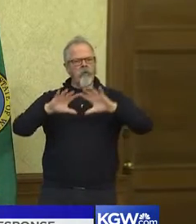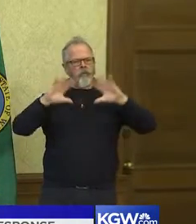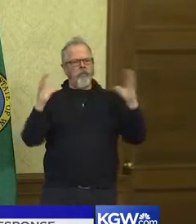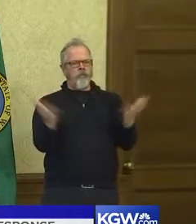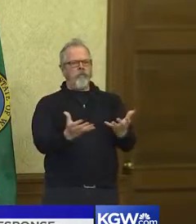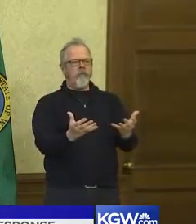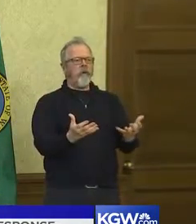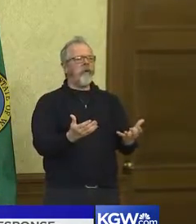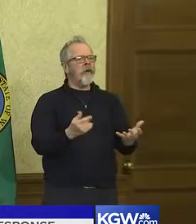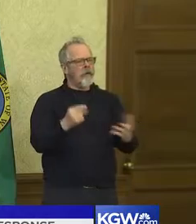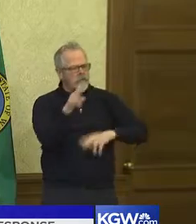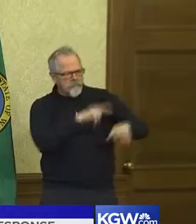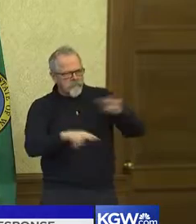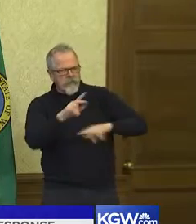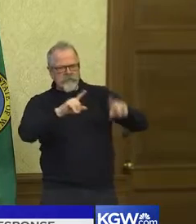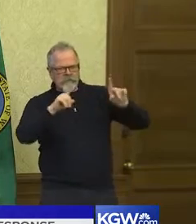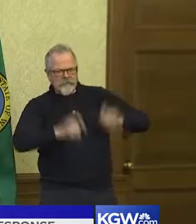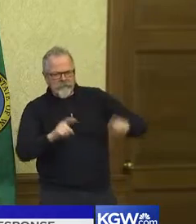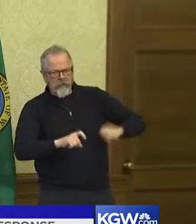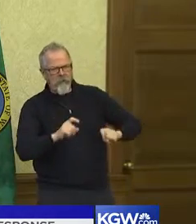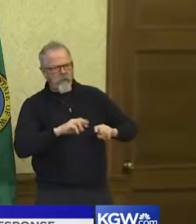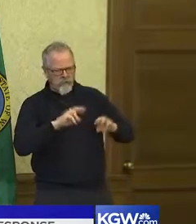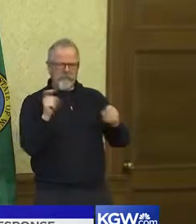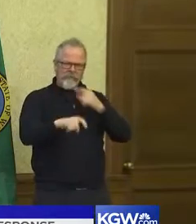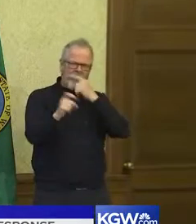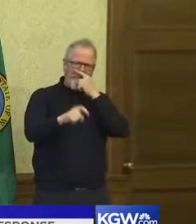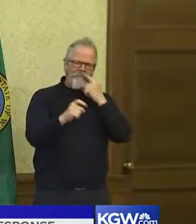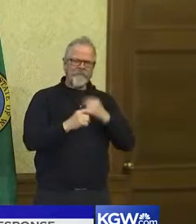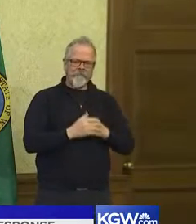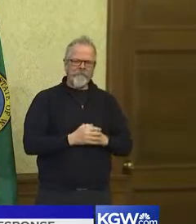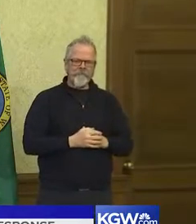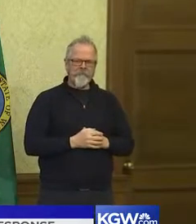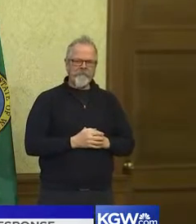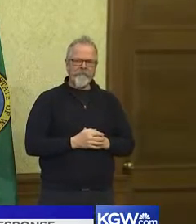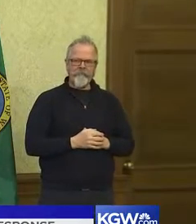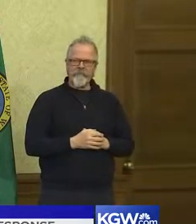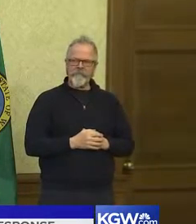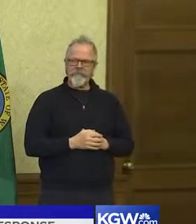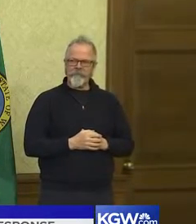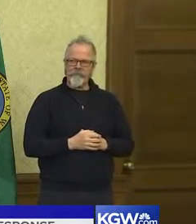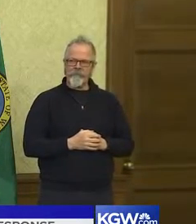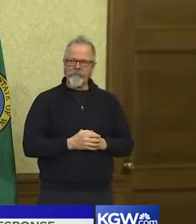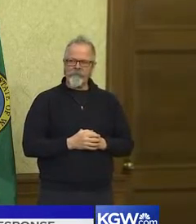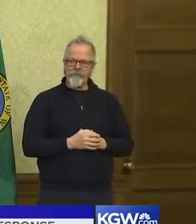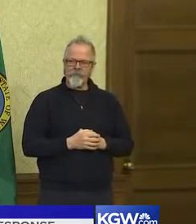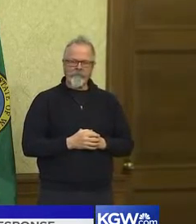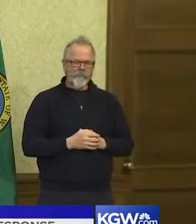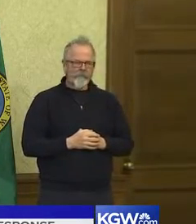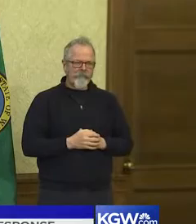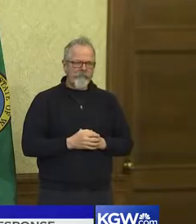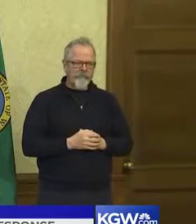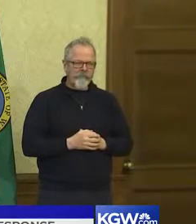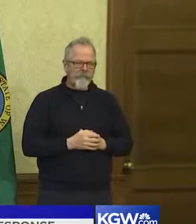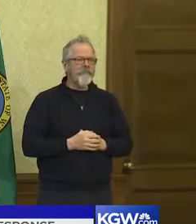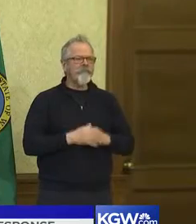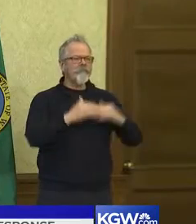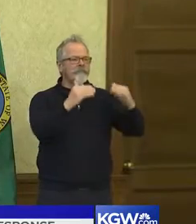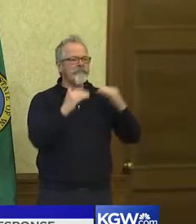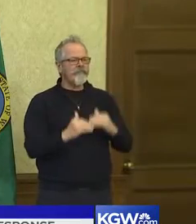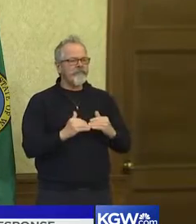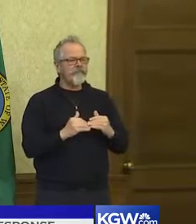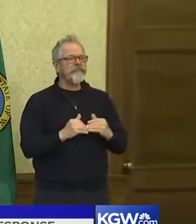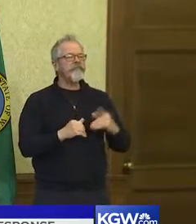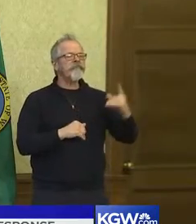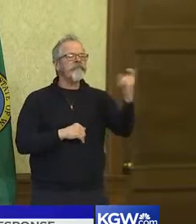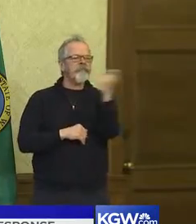to Essex with Cairo. As a question for the governor. Essex, could you excuse me? Essex, could you excuse me just for